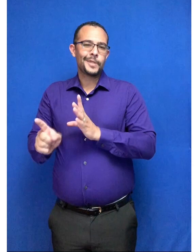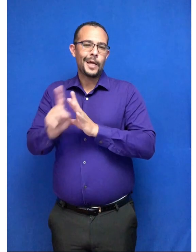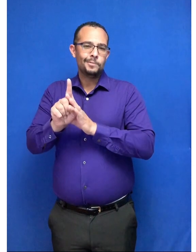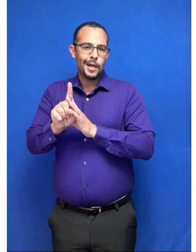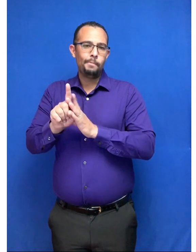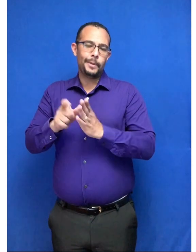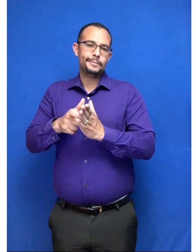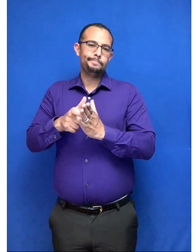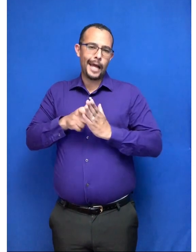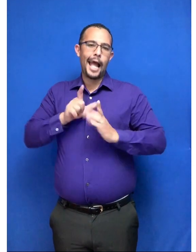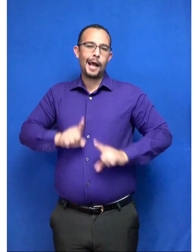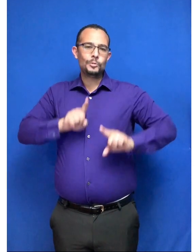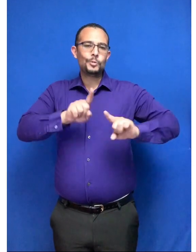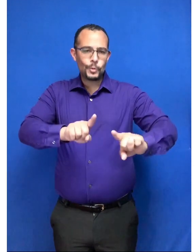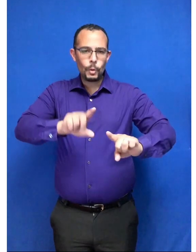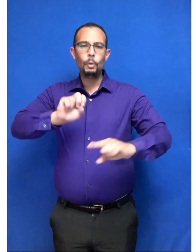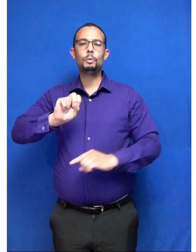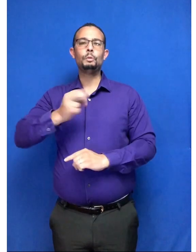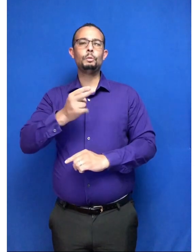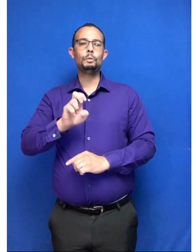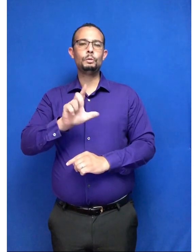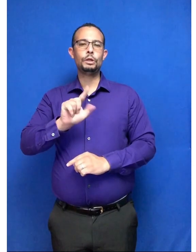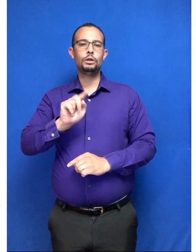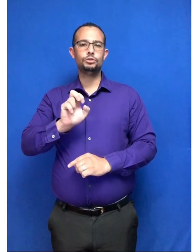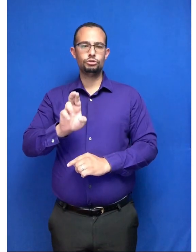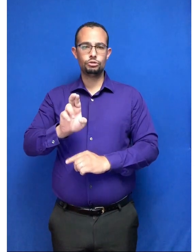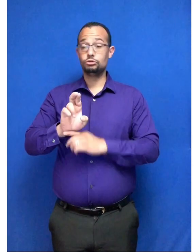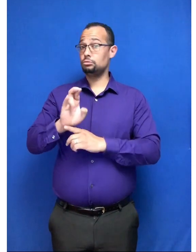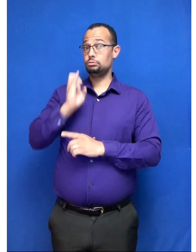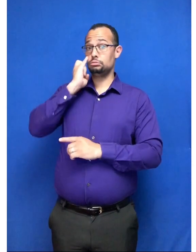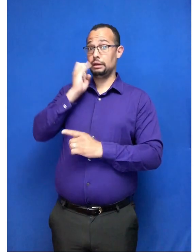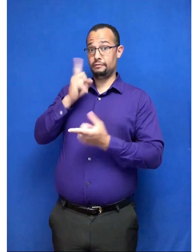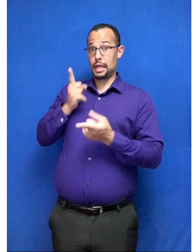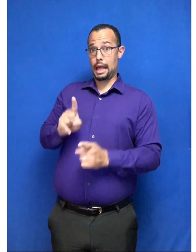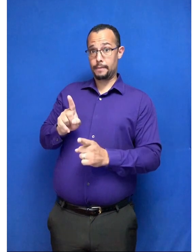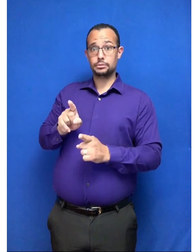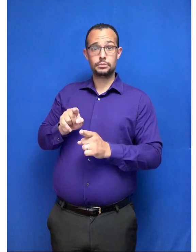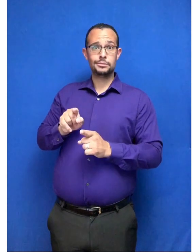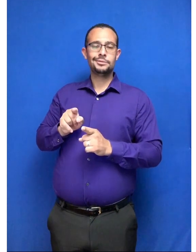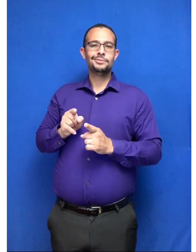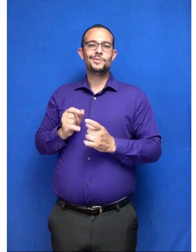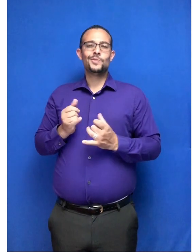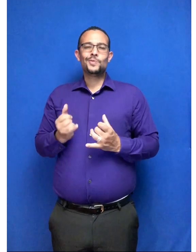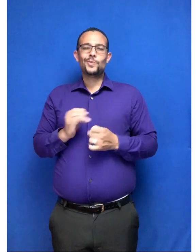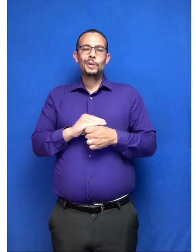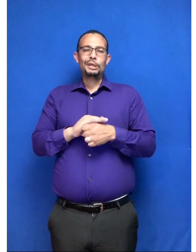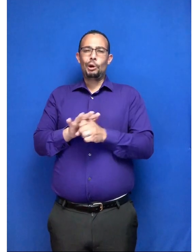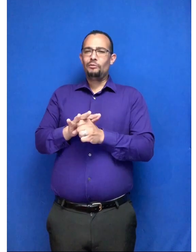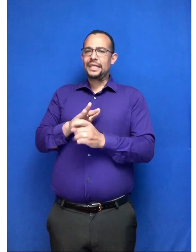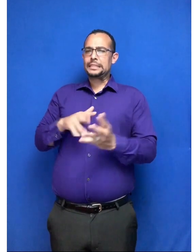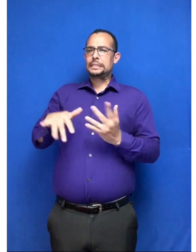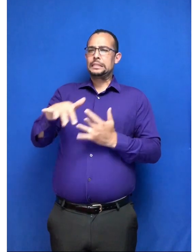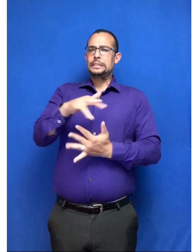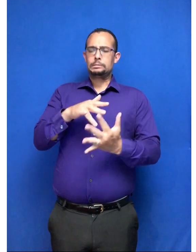to go to a shelter. If that comes up during this time of COVID-19, it